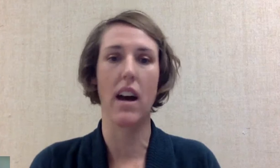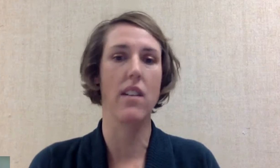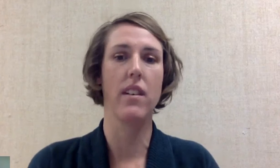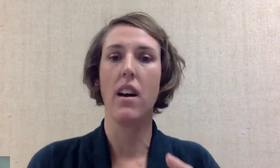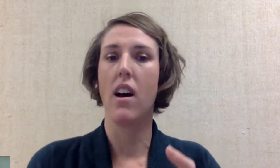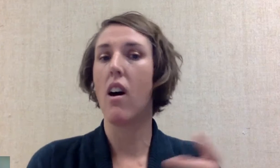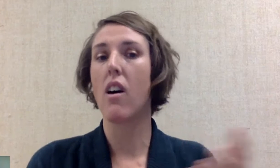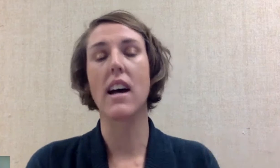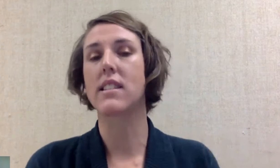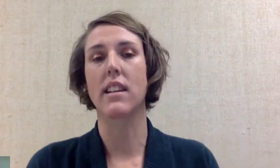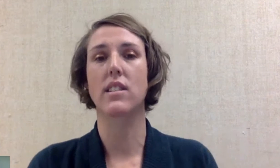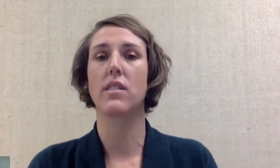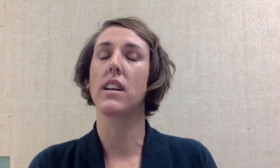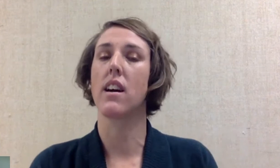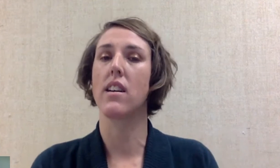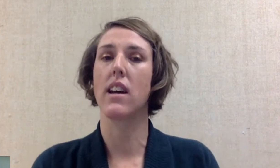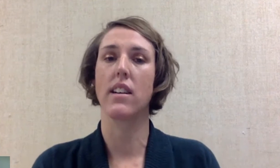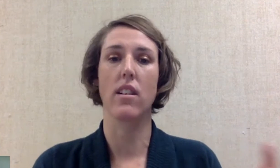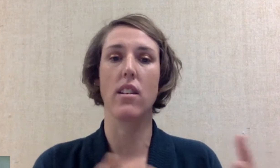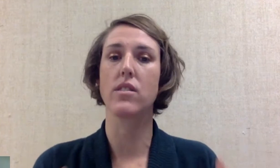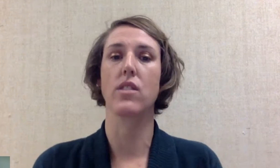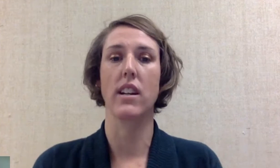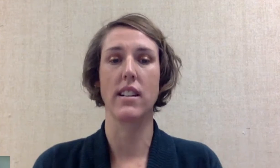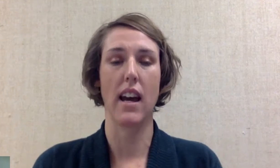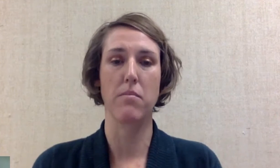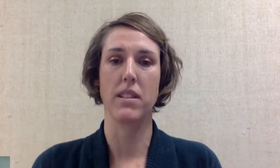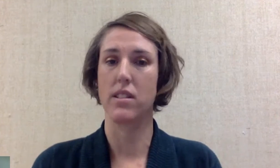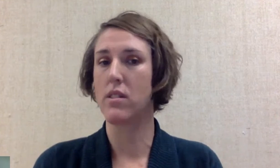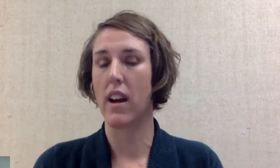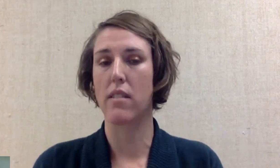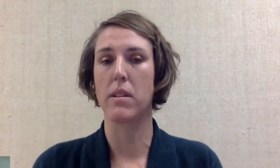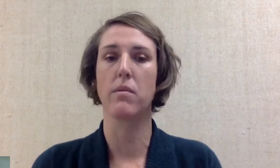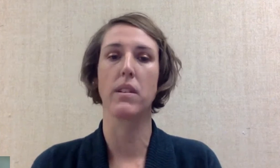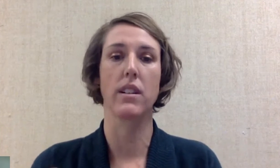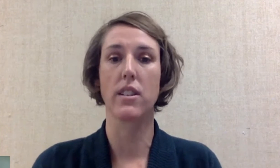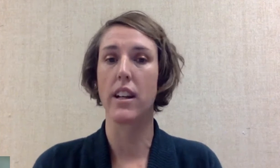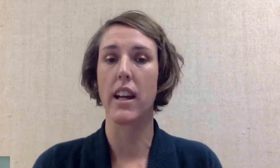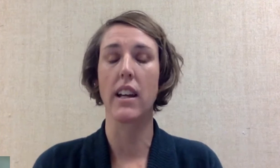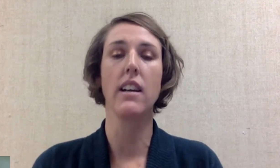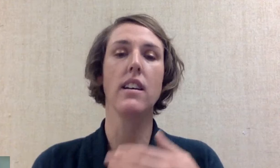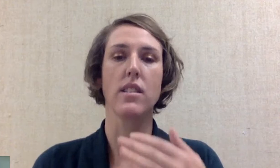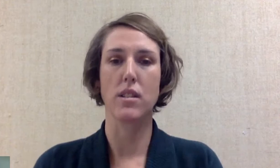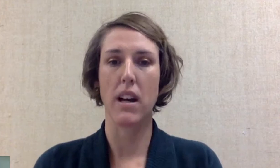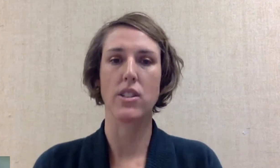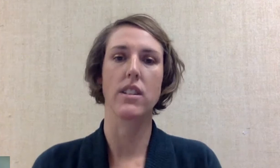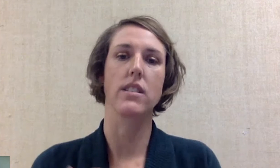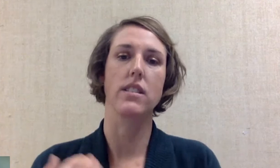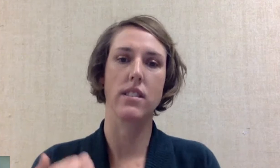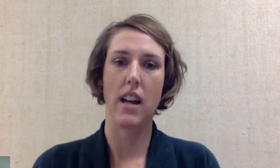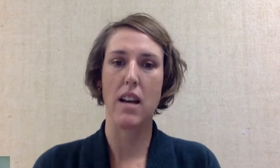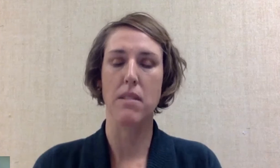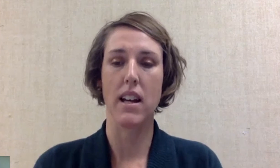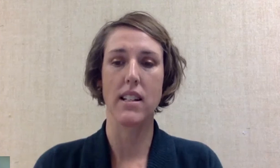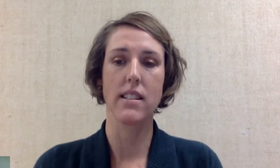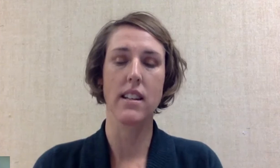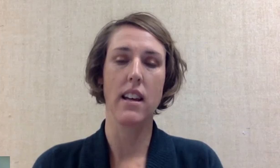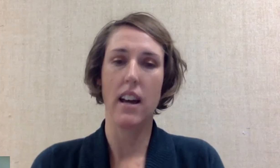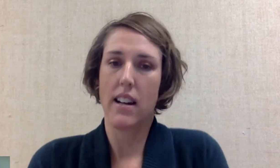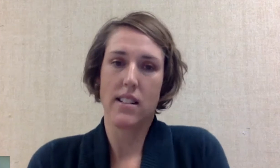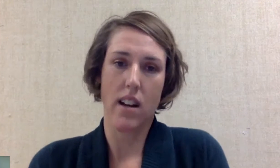have all kinds of things going on, and you're also trying to adapt to this new environment where you're learning, there's pressures, there's timelines, and it's not